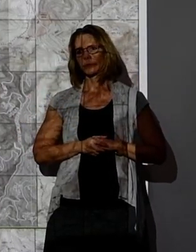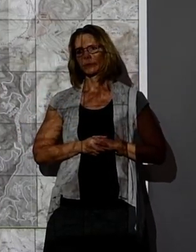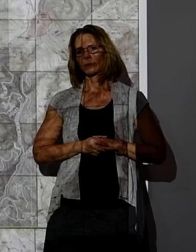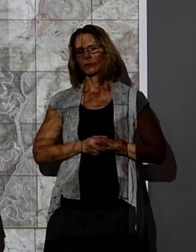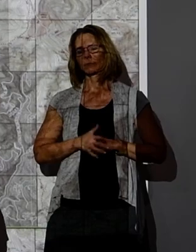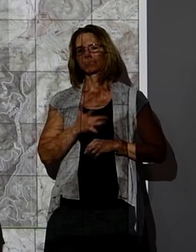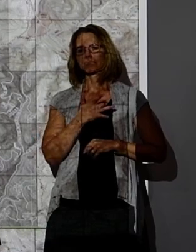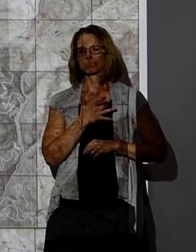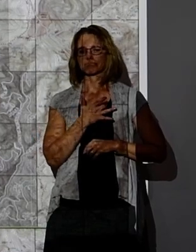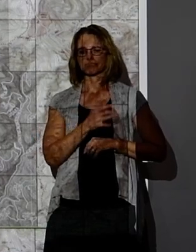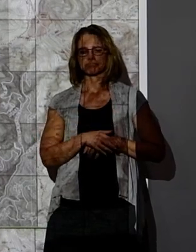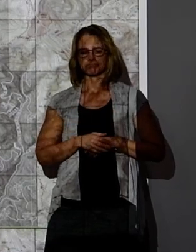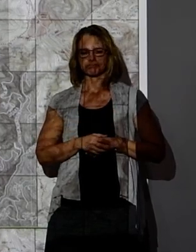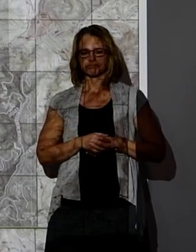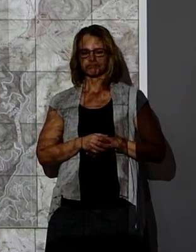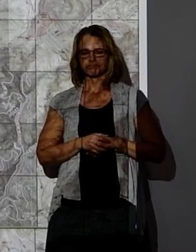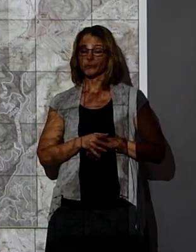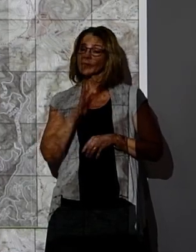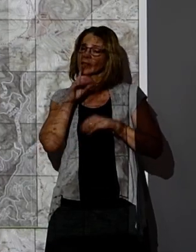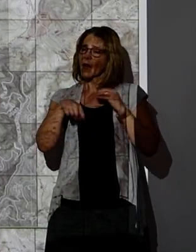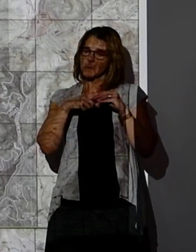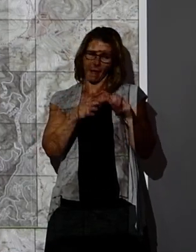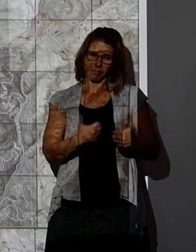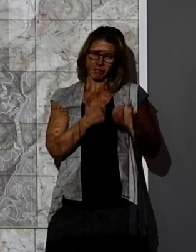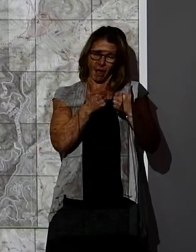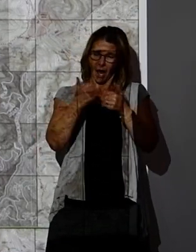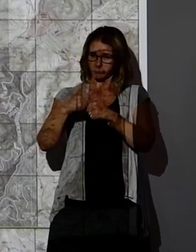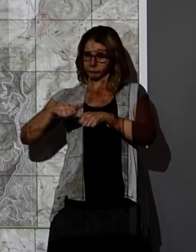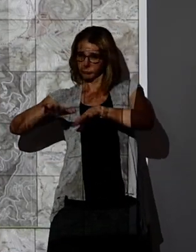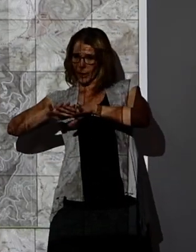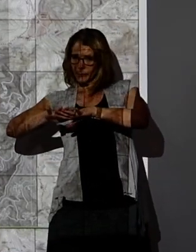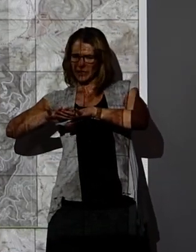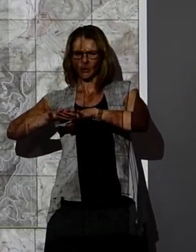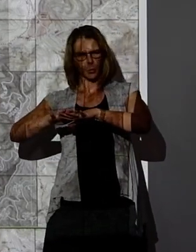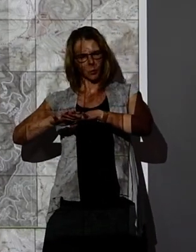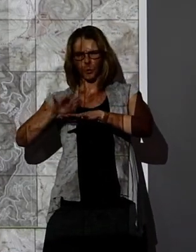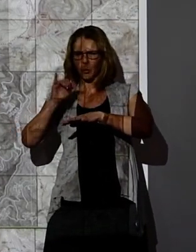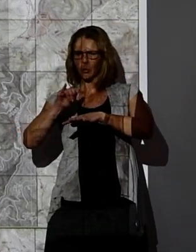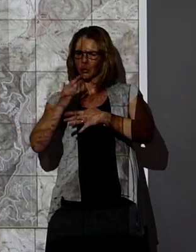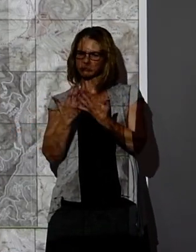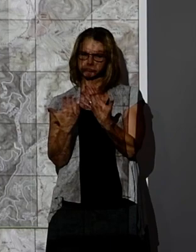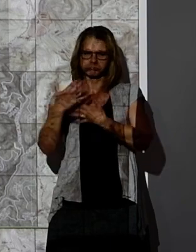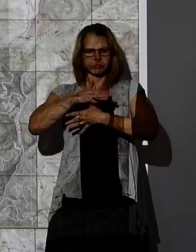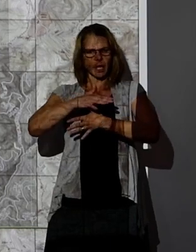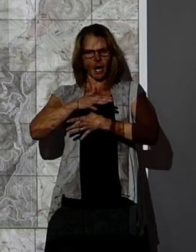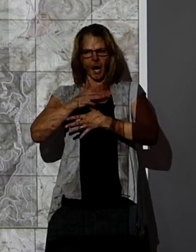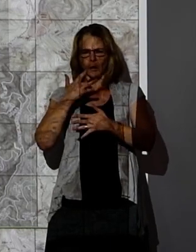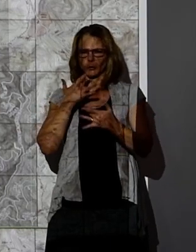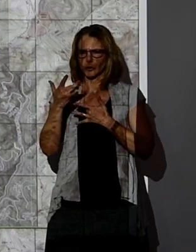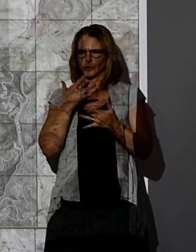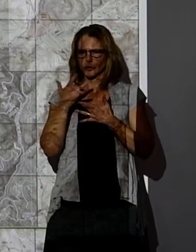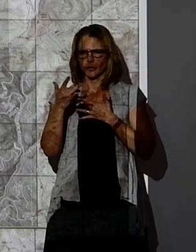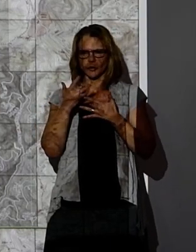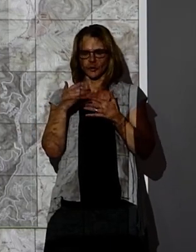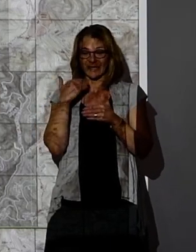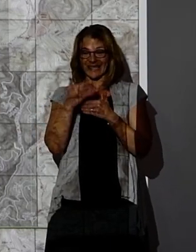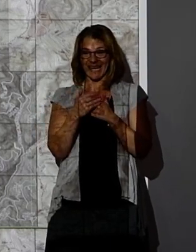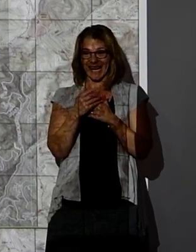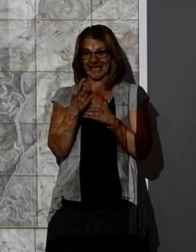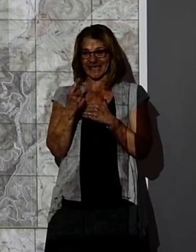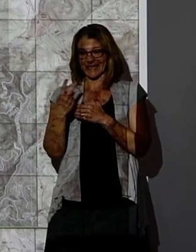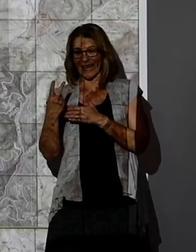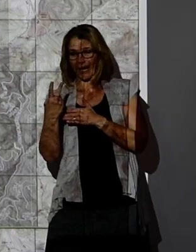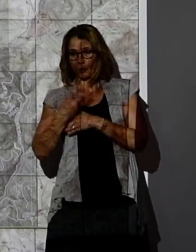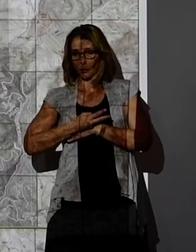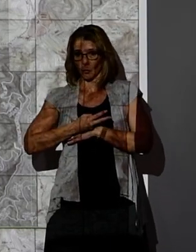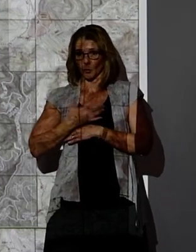When we talk about lives and property, that is our primary concern. And we've already talked a little bit about the next day or two. It's going to be